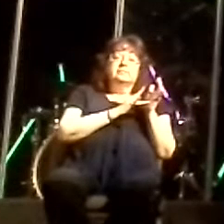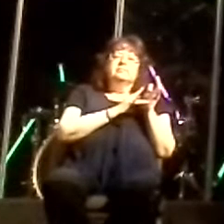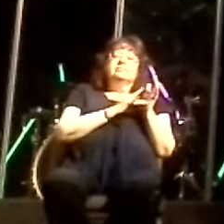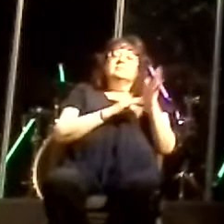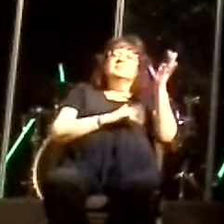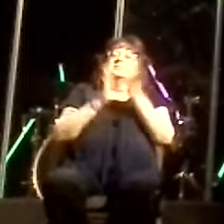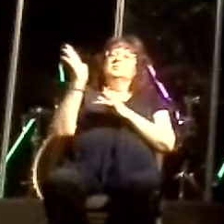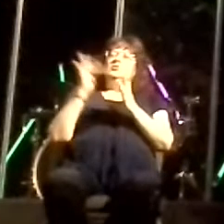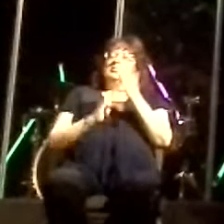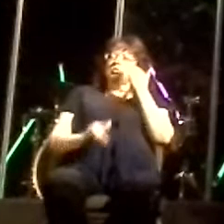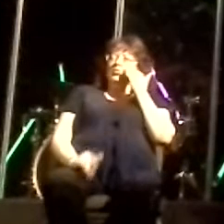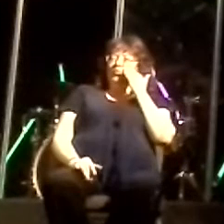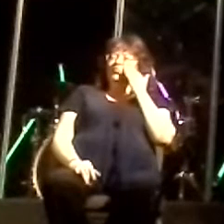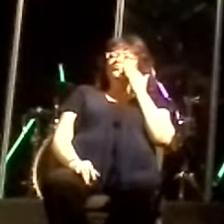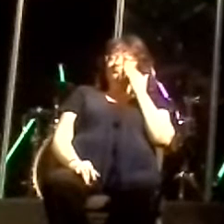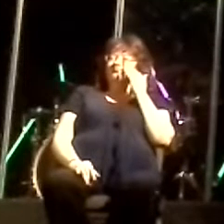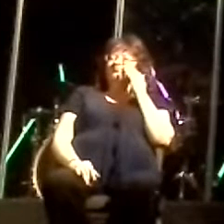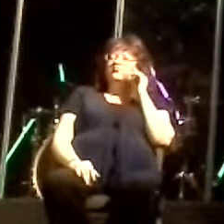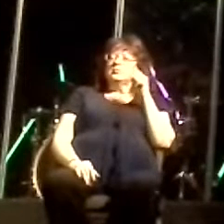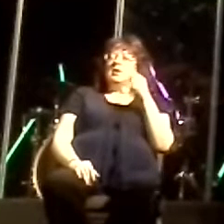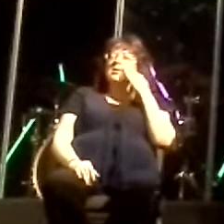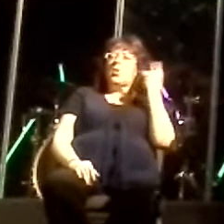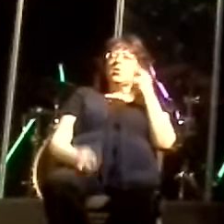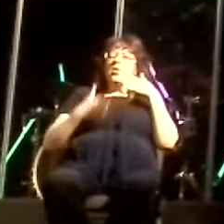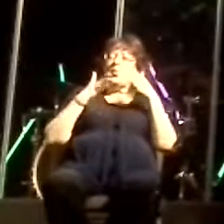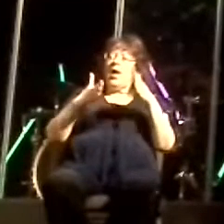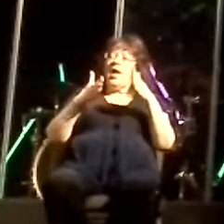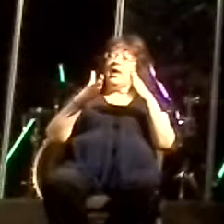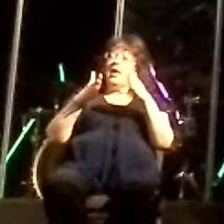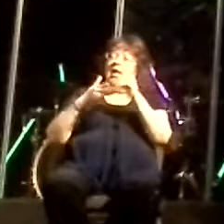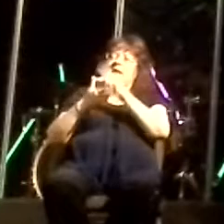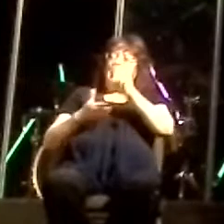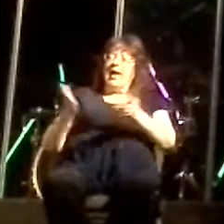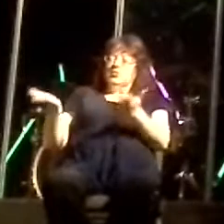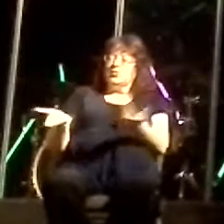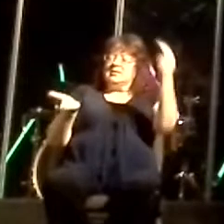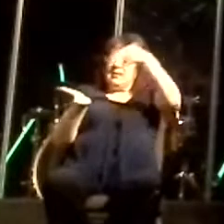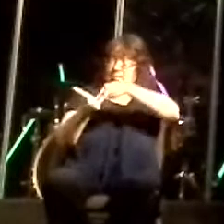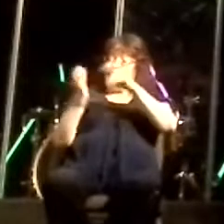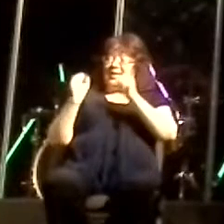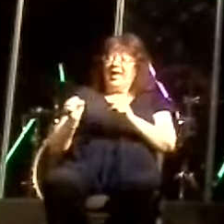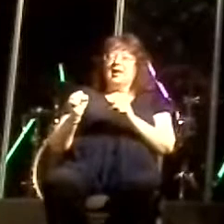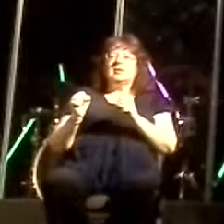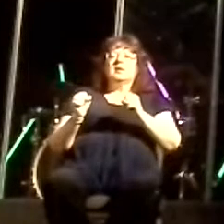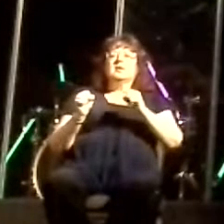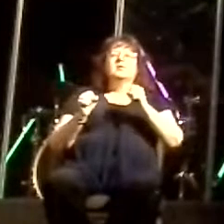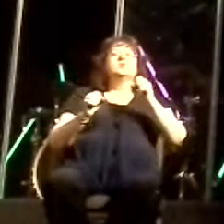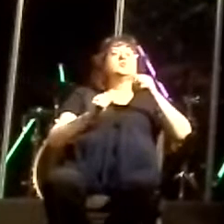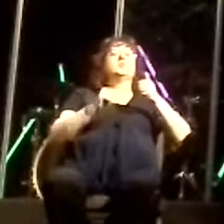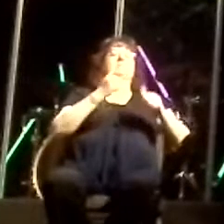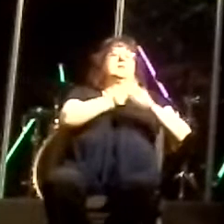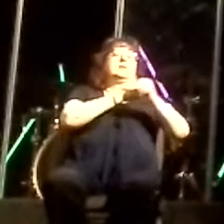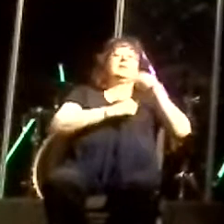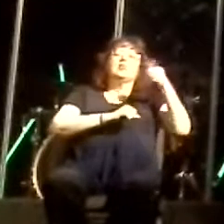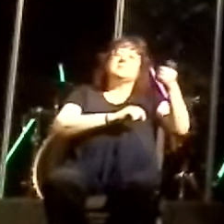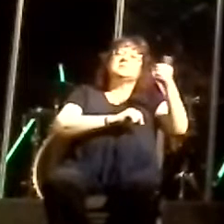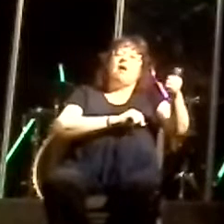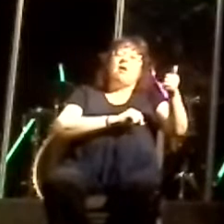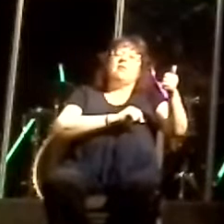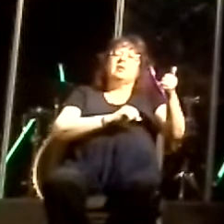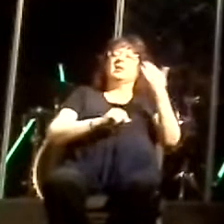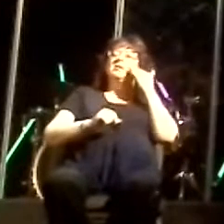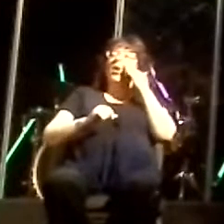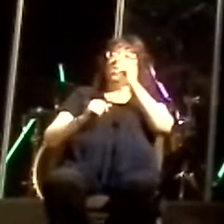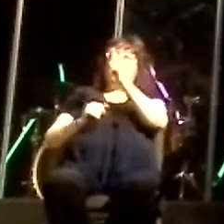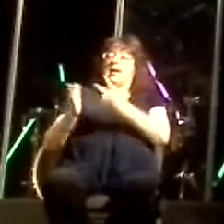life. You see, Jesus knew something. He knew that the only way he could bring Lazarus out of the grave was to put himself in it. He knew that